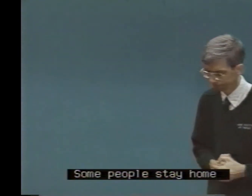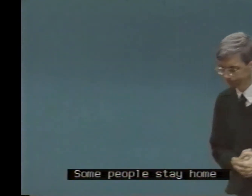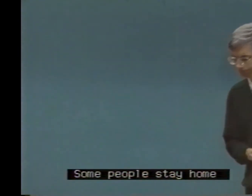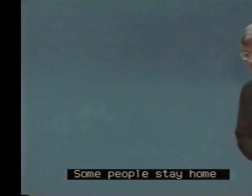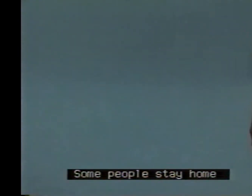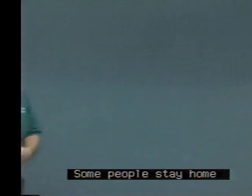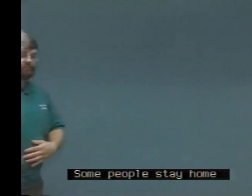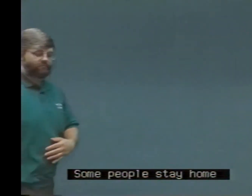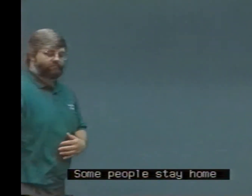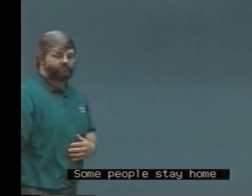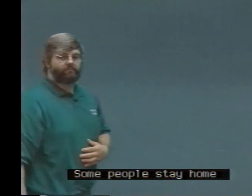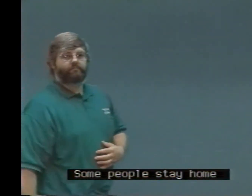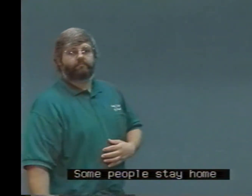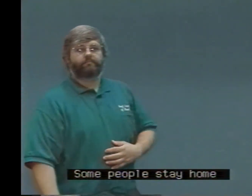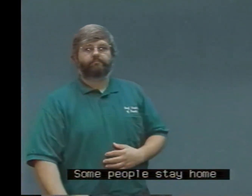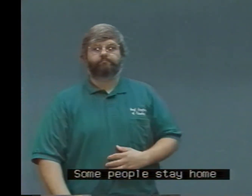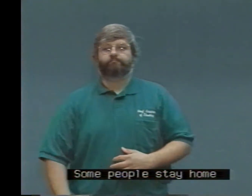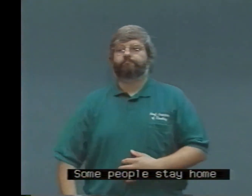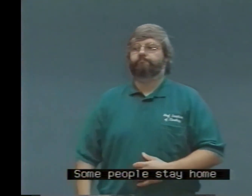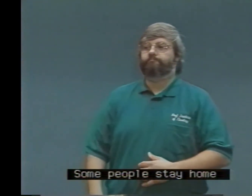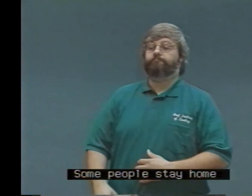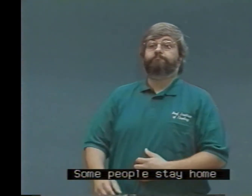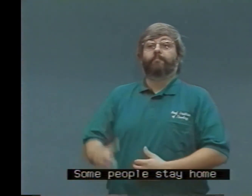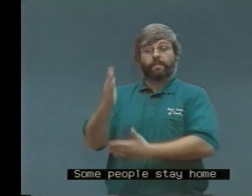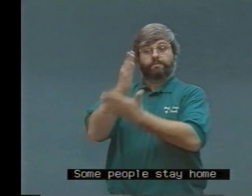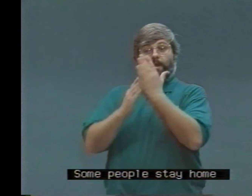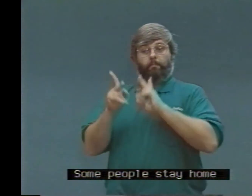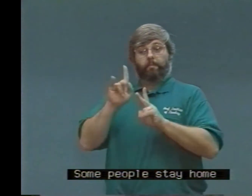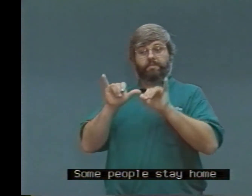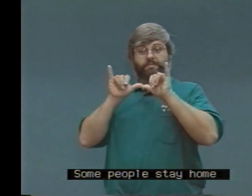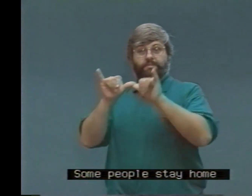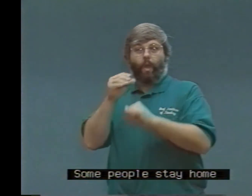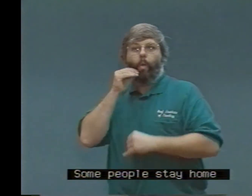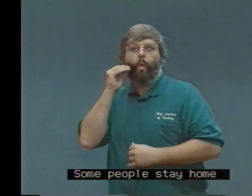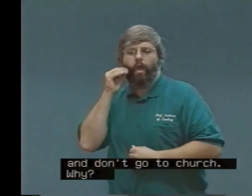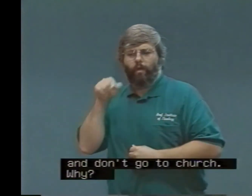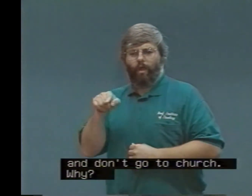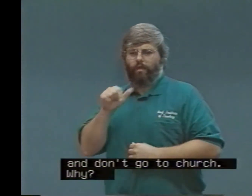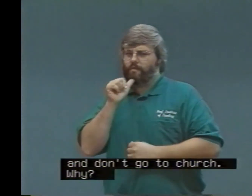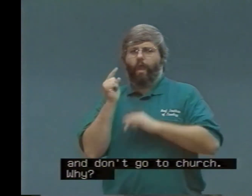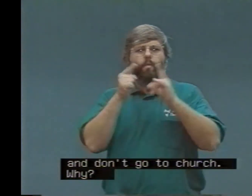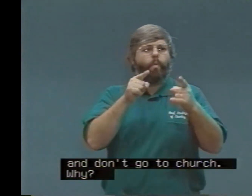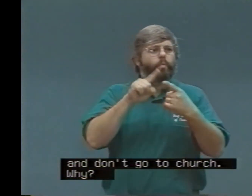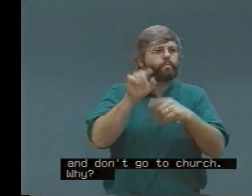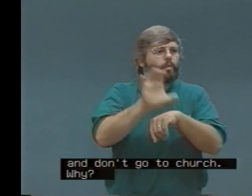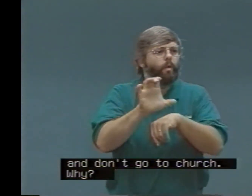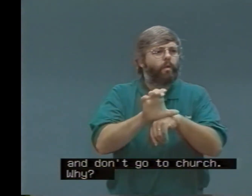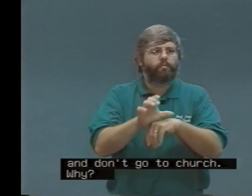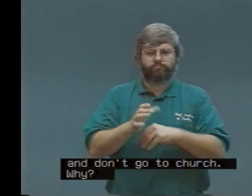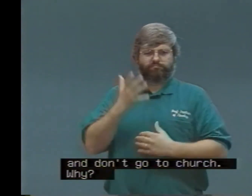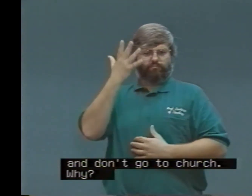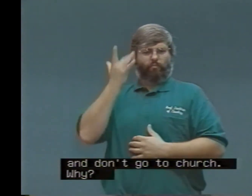some people stay home and don't go to church. Why?